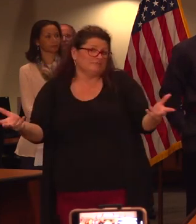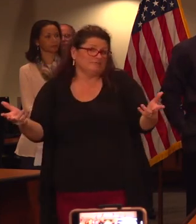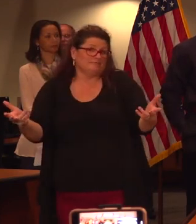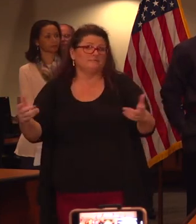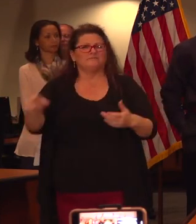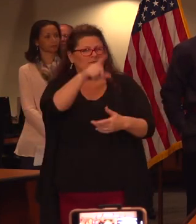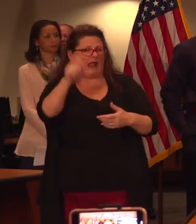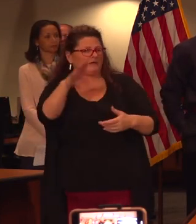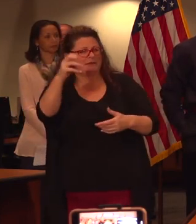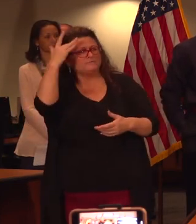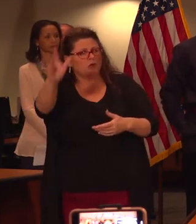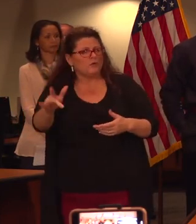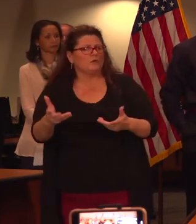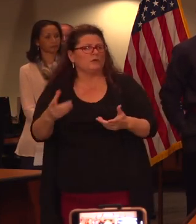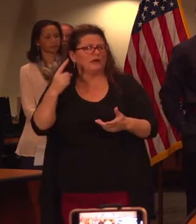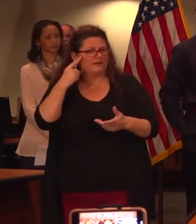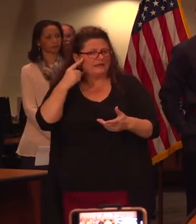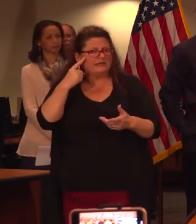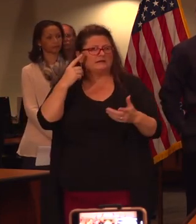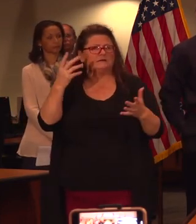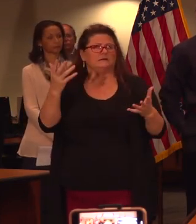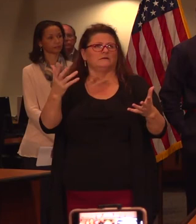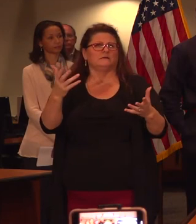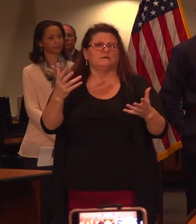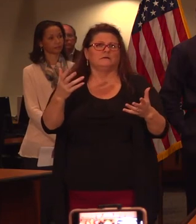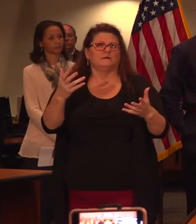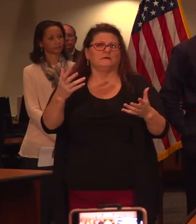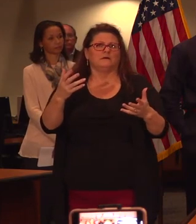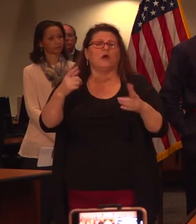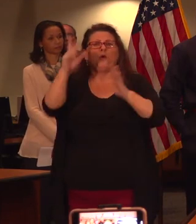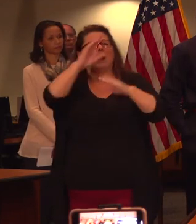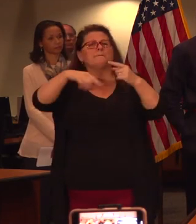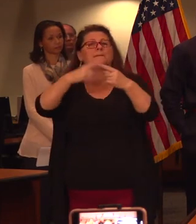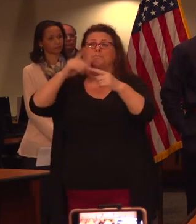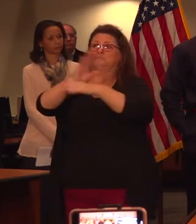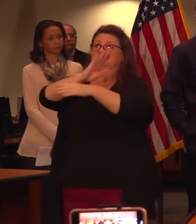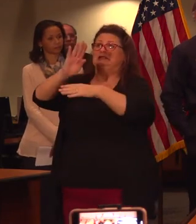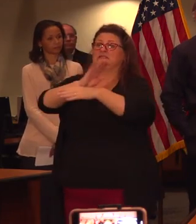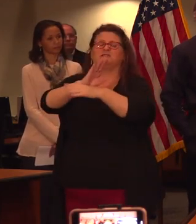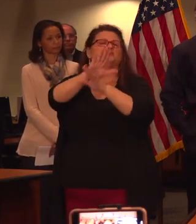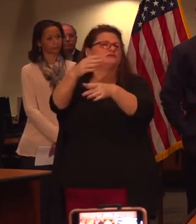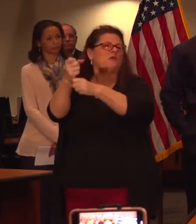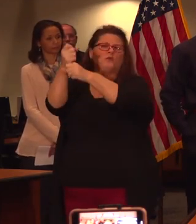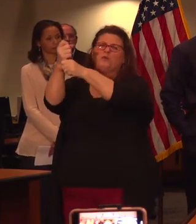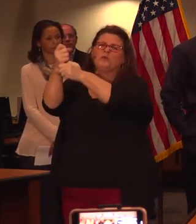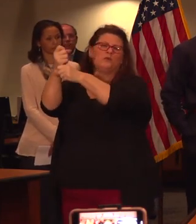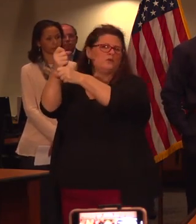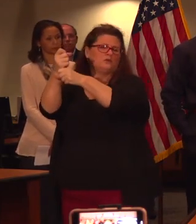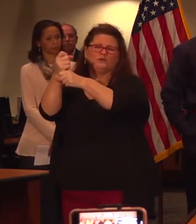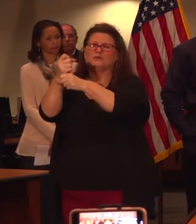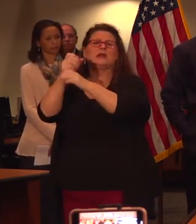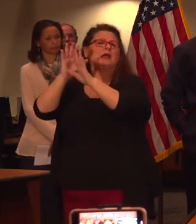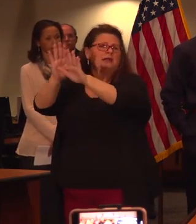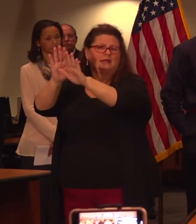things somewhat in a business-like way. So I don't think we need to worry about our businesses. Our businesses are putting their money on the line, and